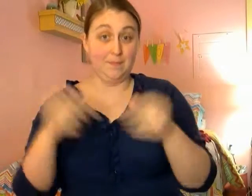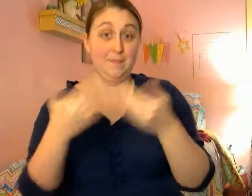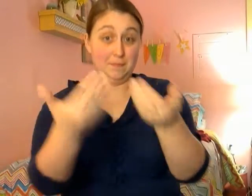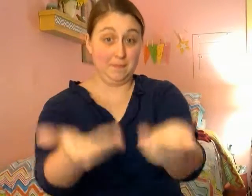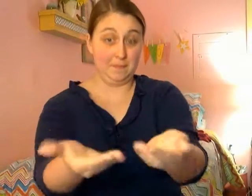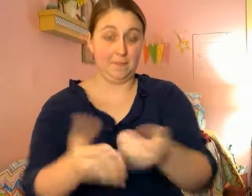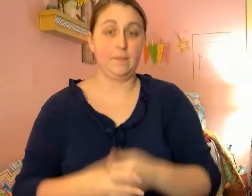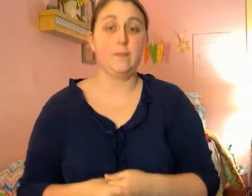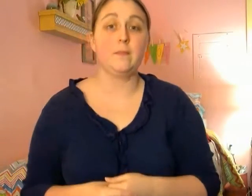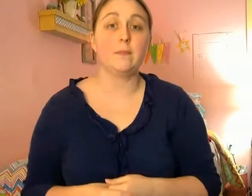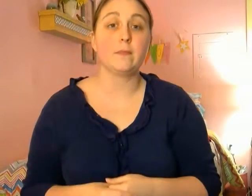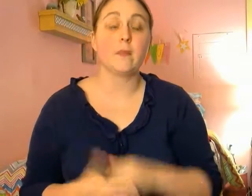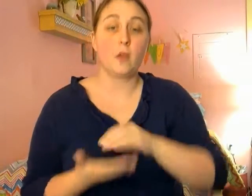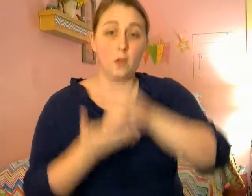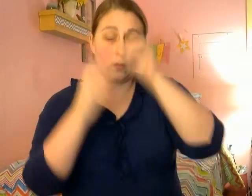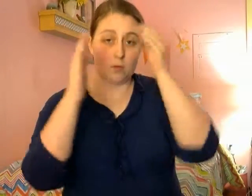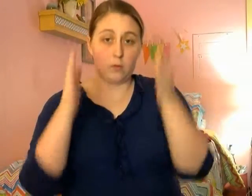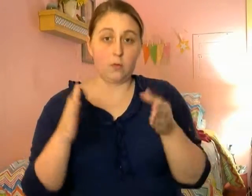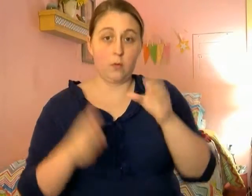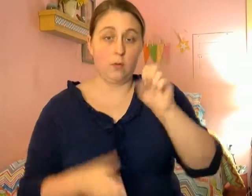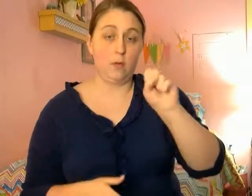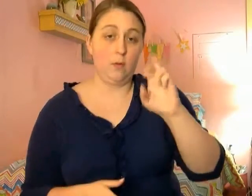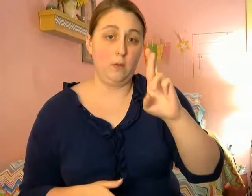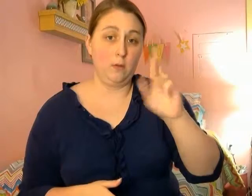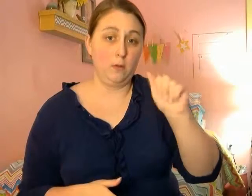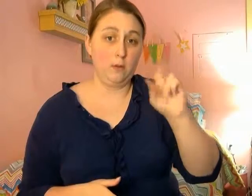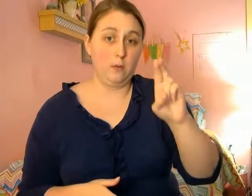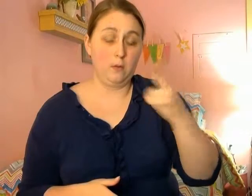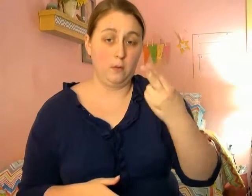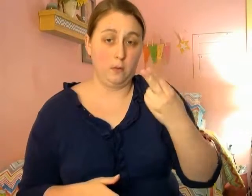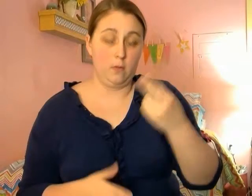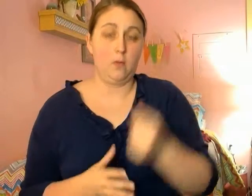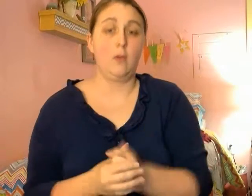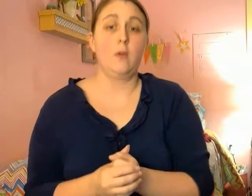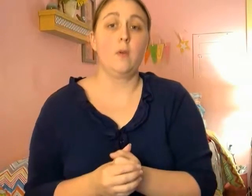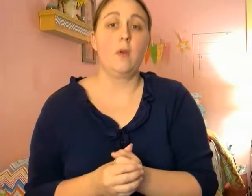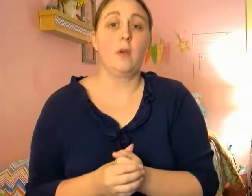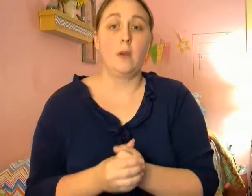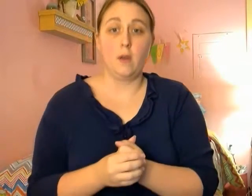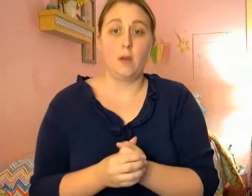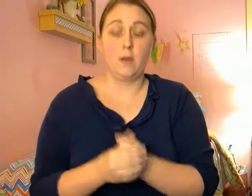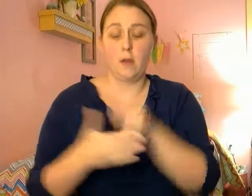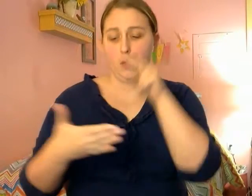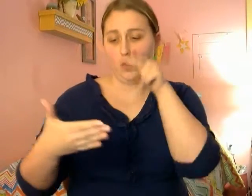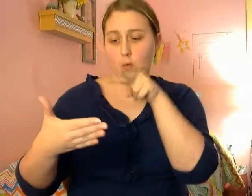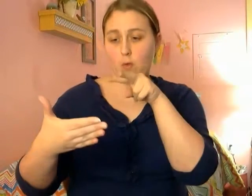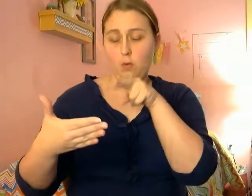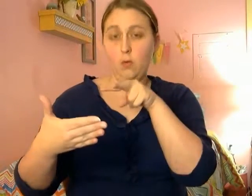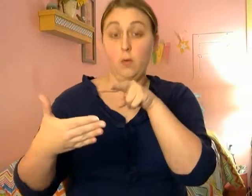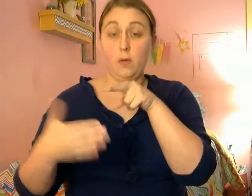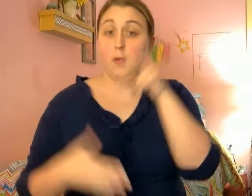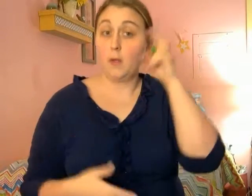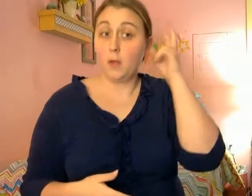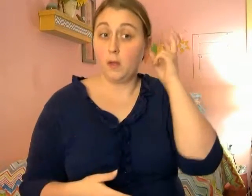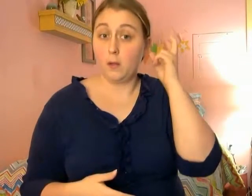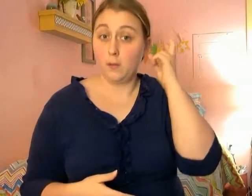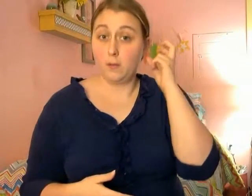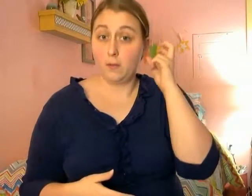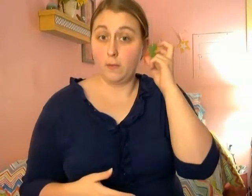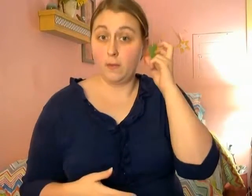has students cover the words on the page and listen to the pronunciation. So you listen to them once. We're now going to